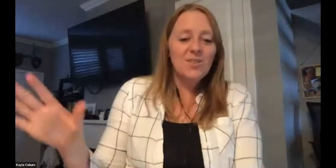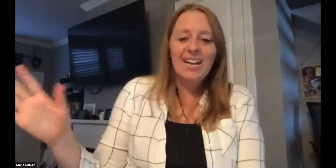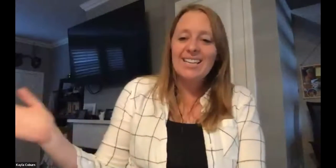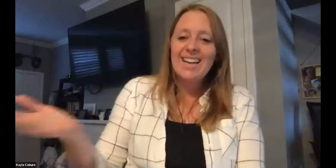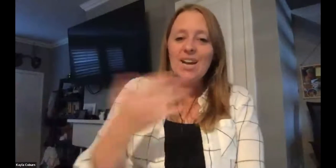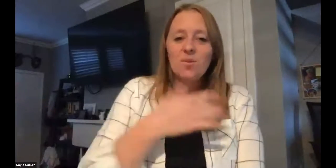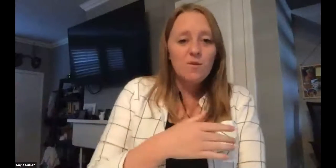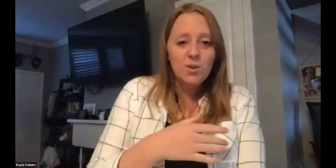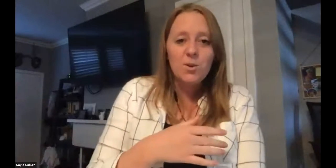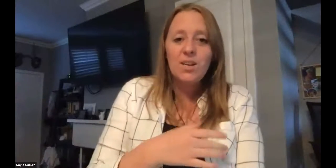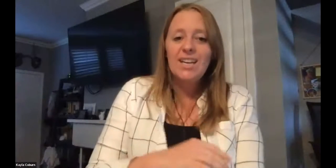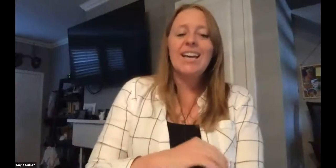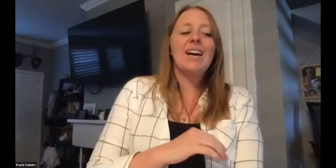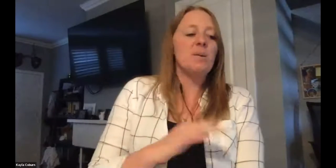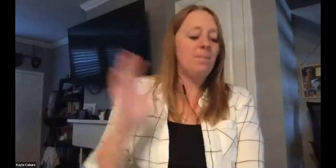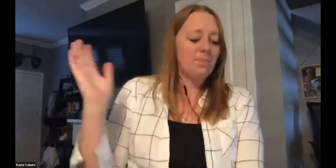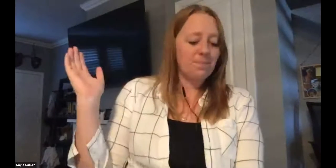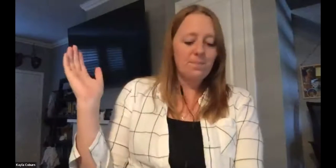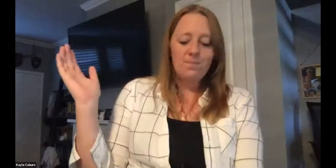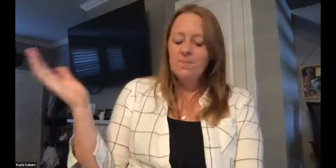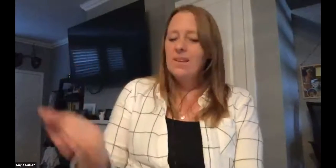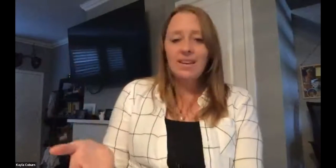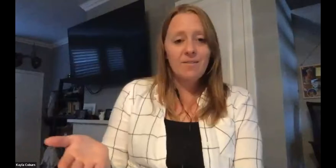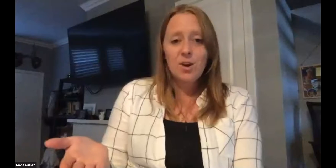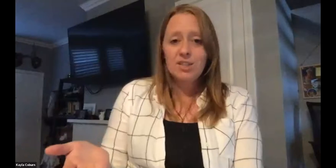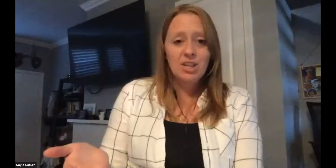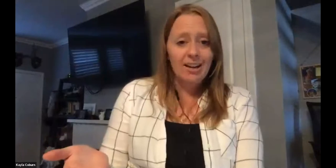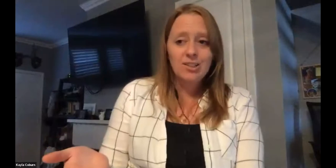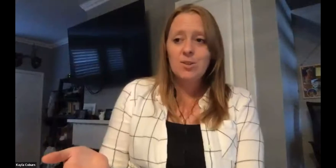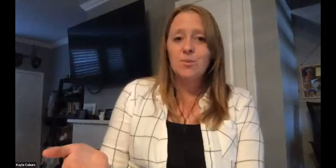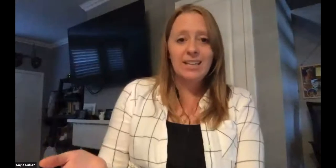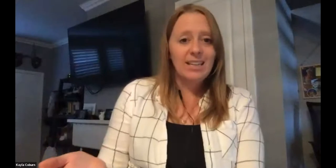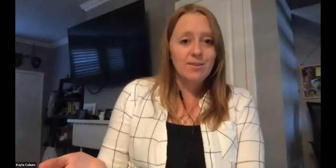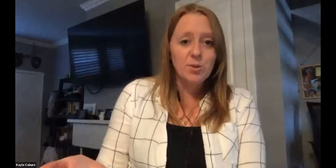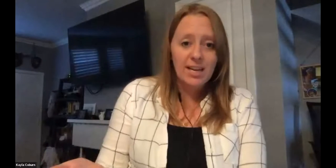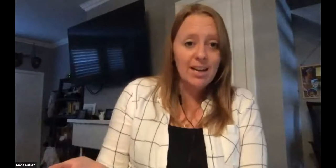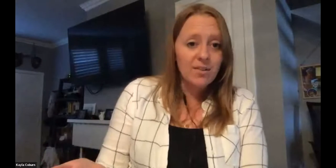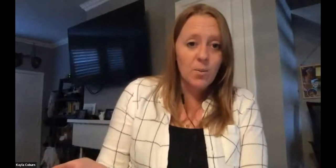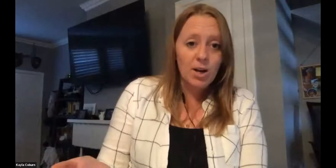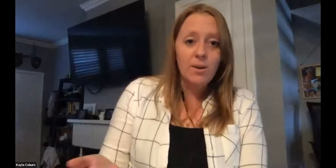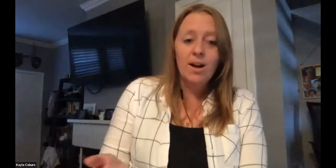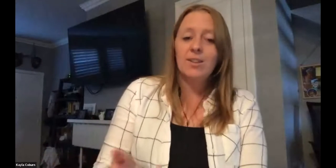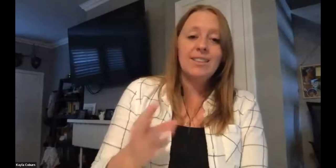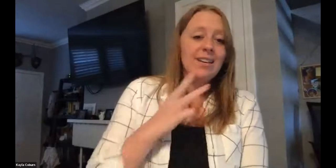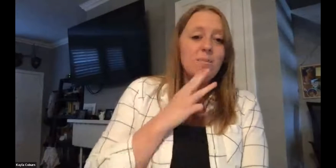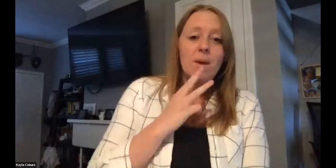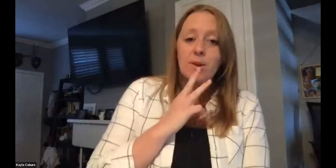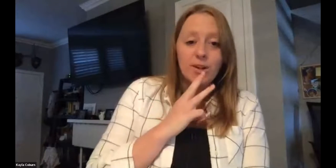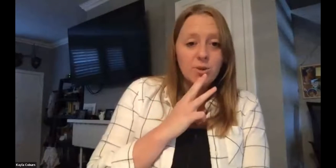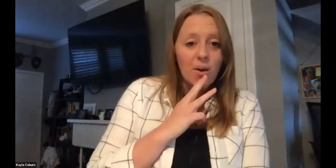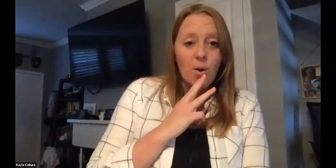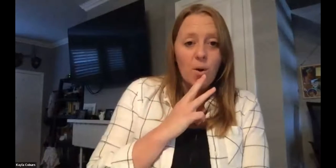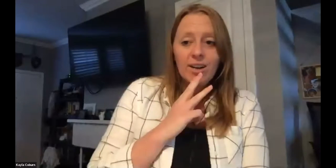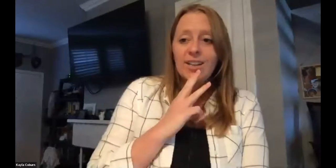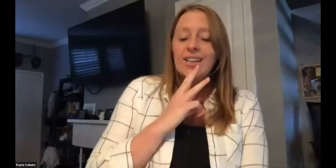and then water and drink is kind of with food. if you have a child who really loves drinking out of a water bottle, maybe you